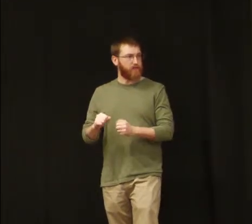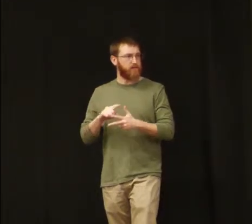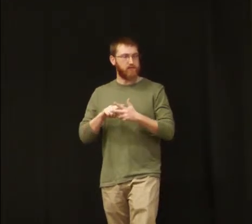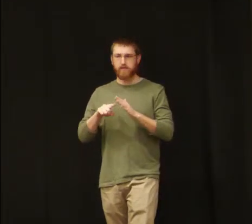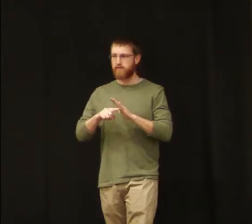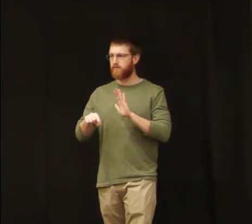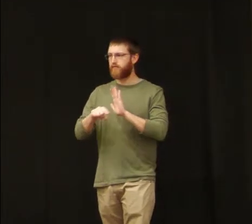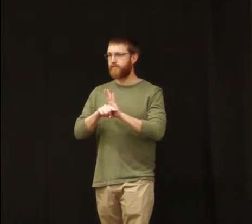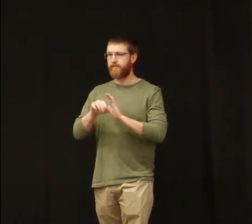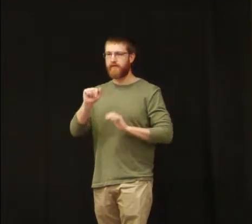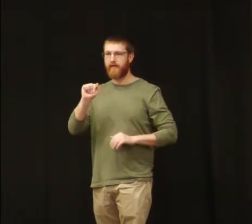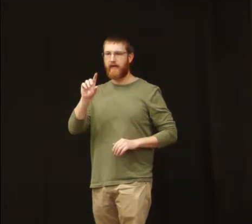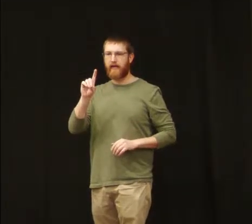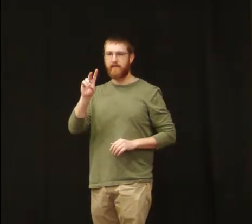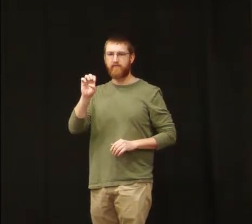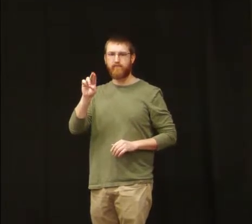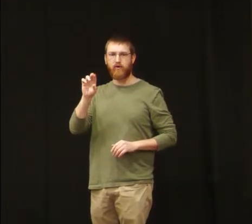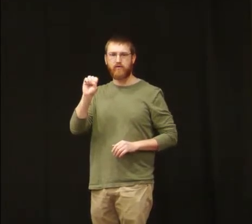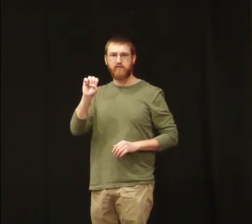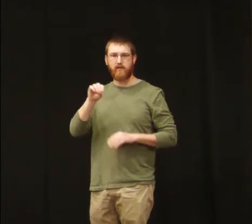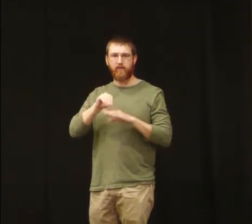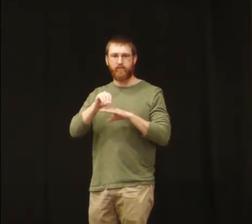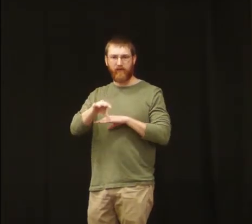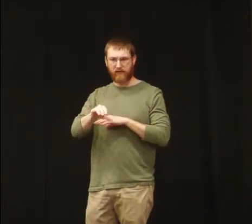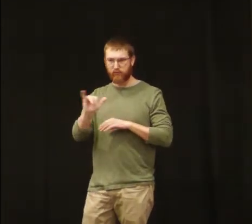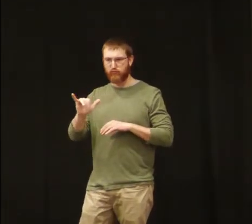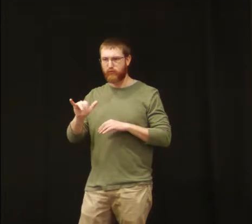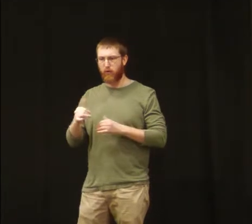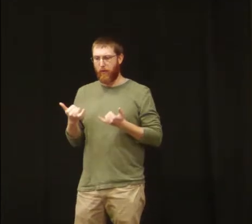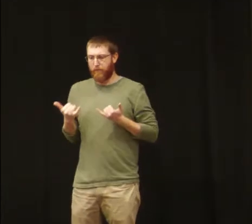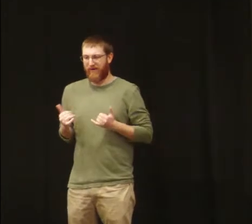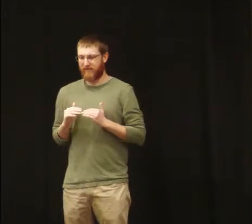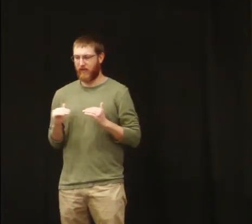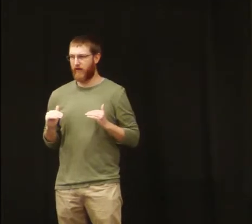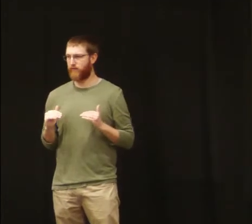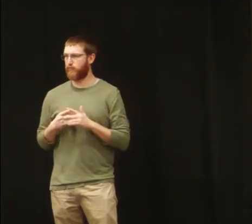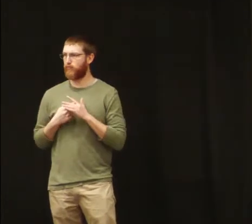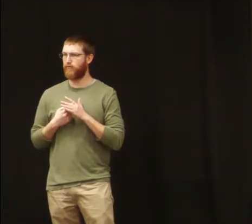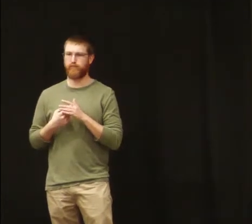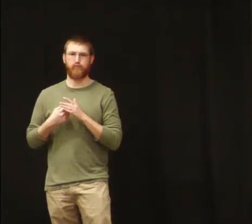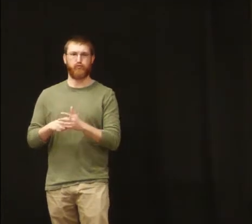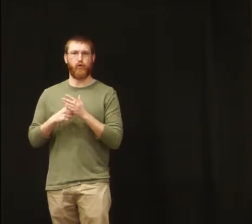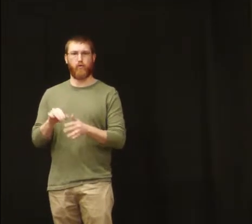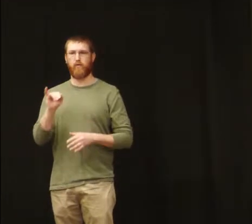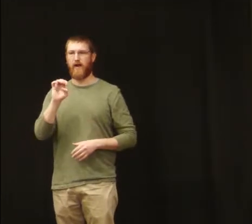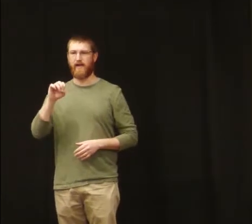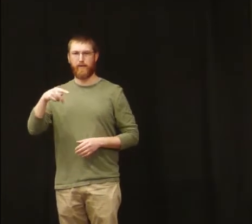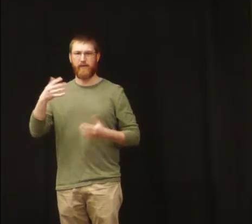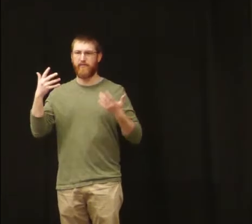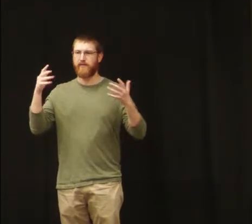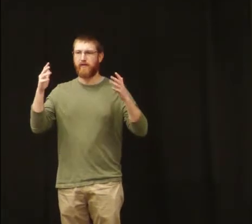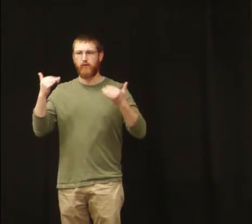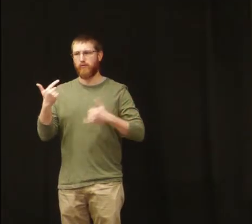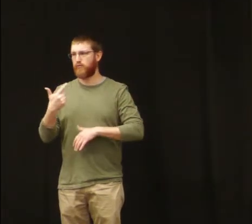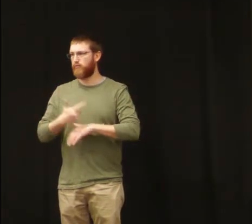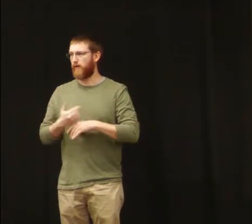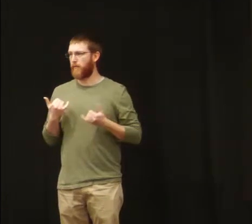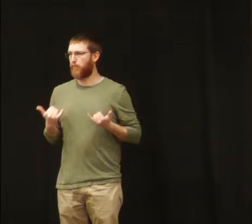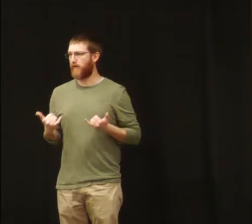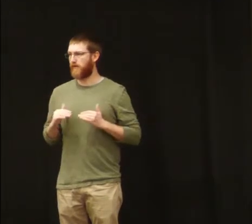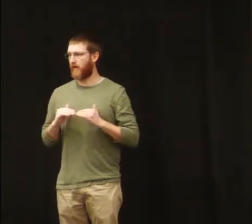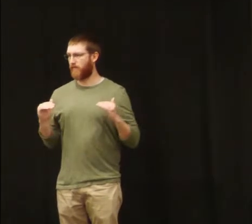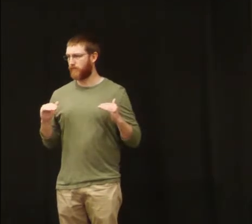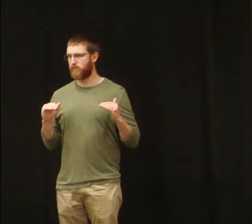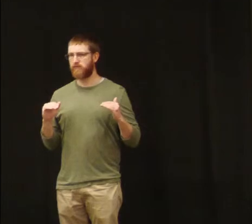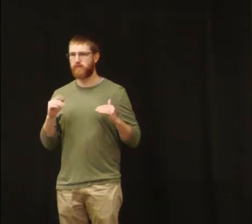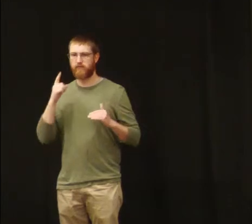this is really talking about the present levels, that first part of the IEP. That's all we're doing today is the present